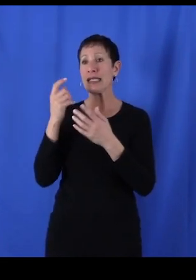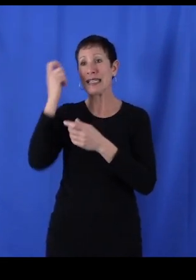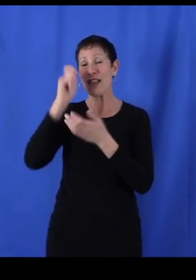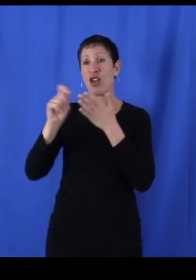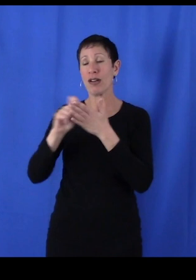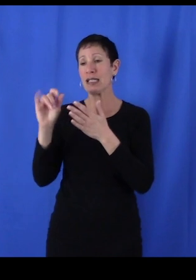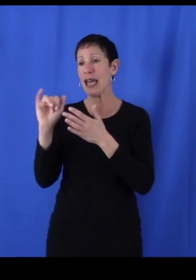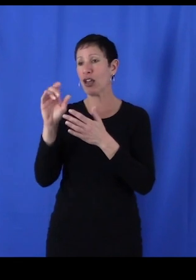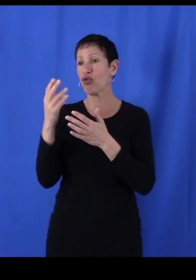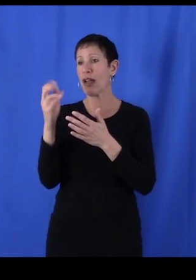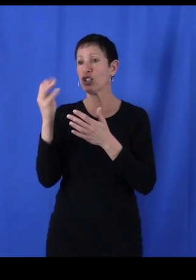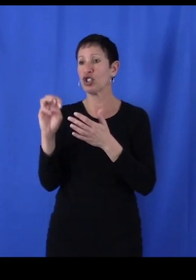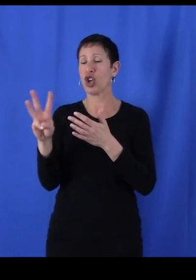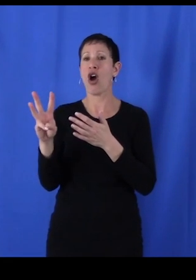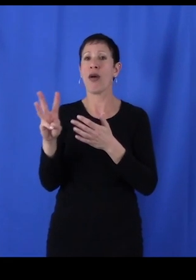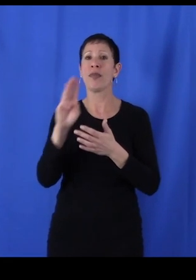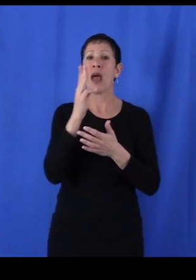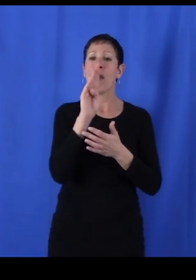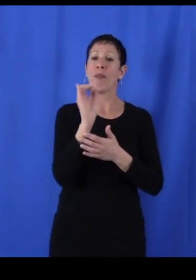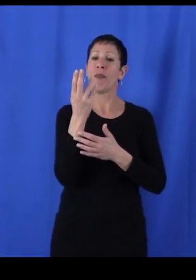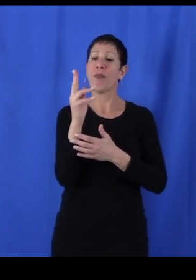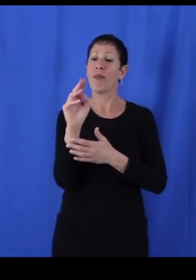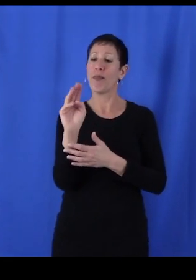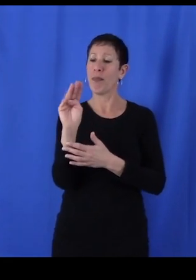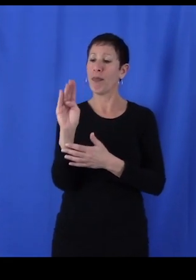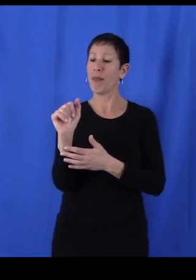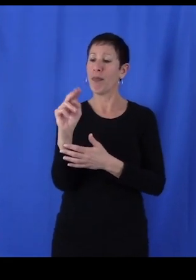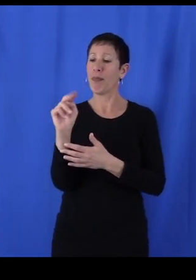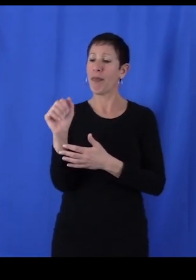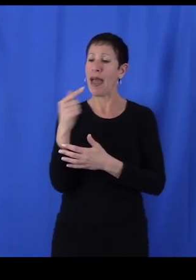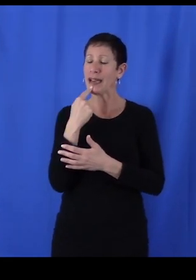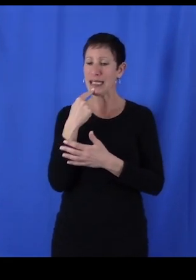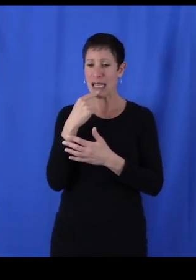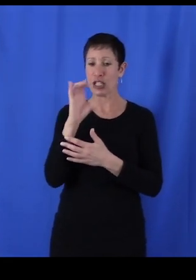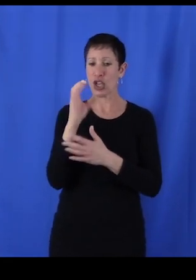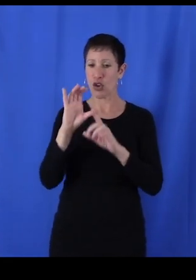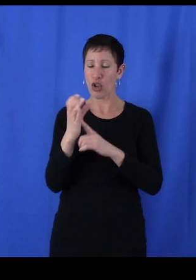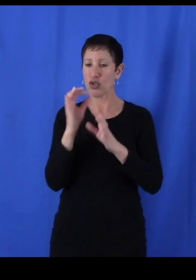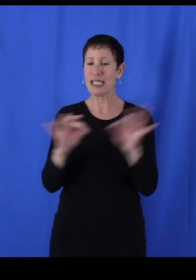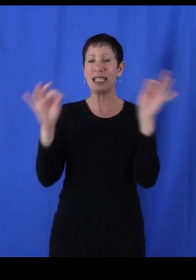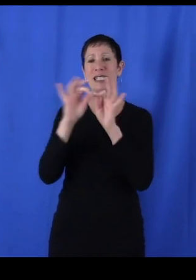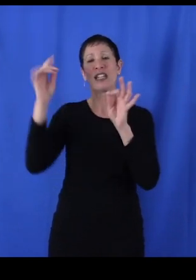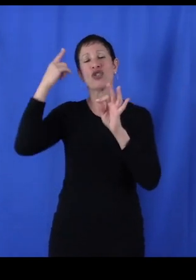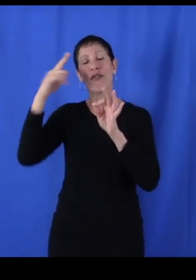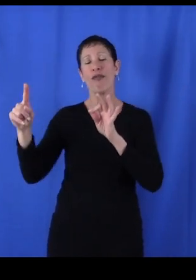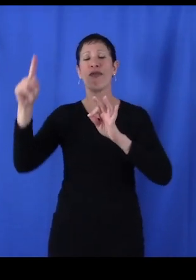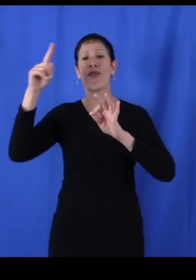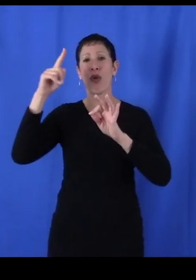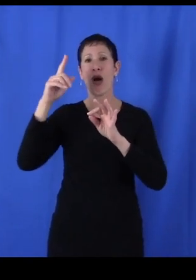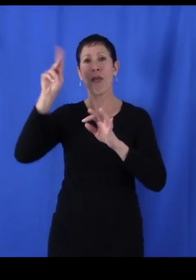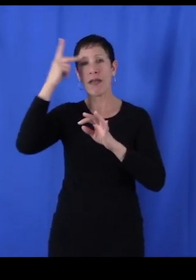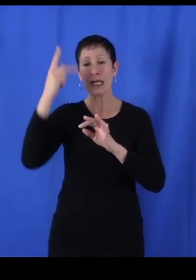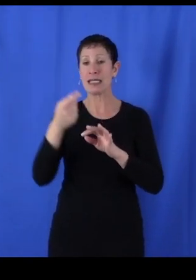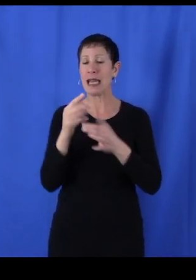Crenshaw. Bannon apparently sees culture as central to politics. He adheres to what's been called the Breitbart